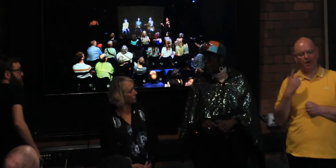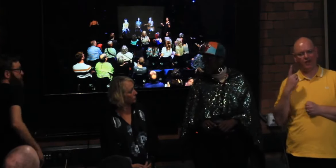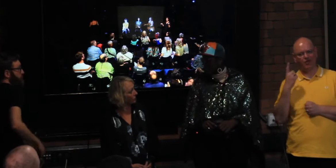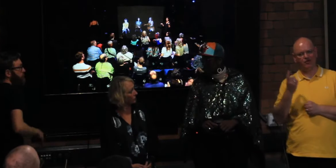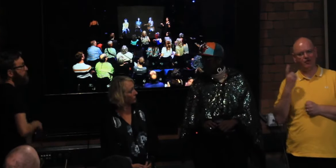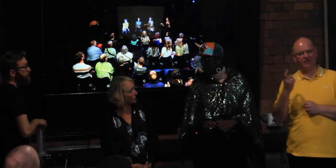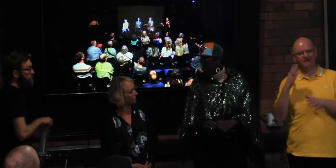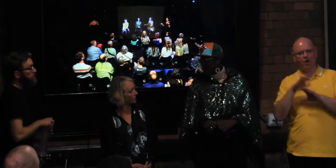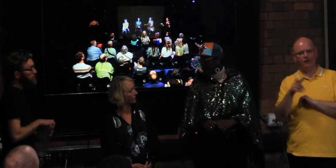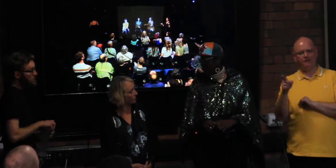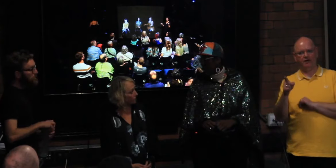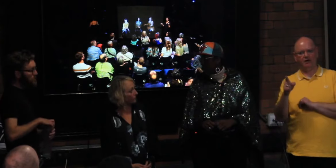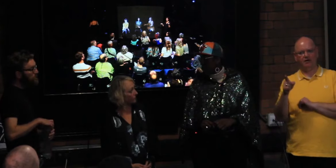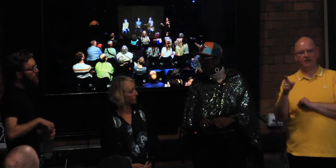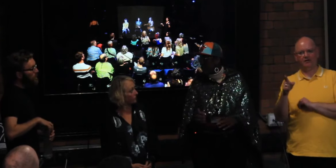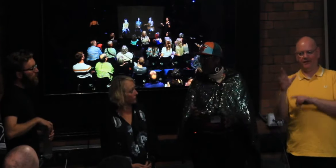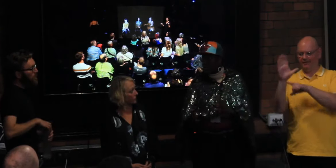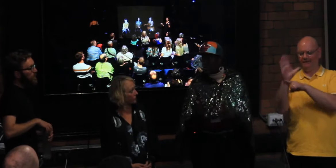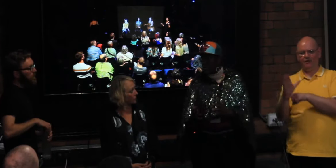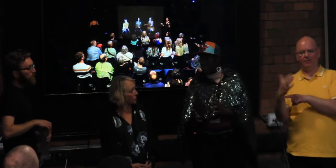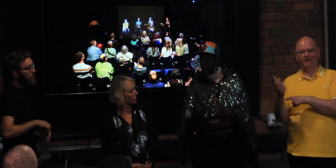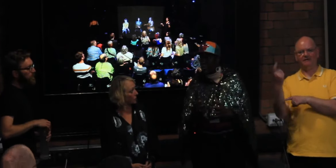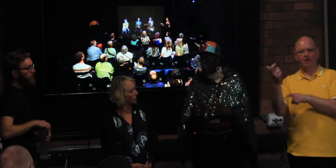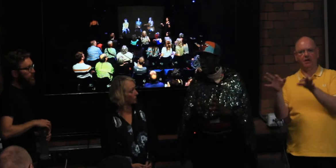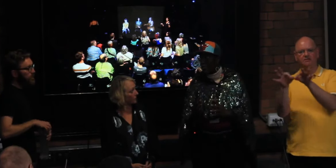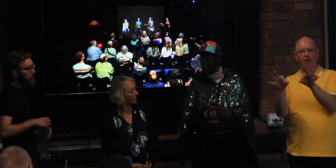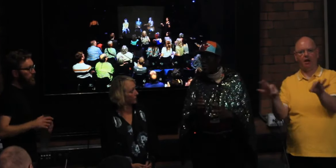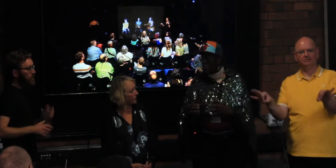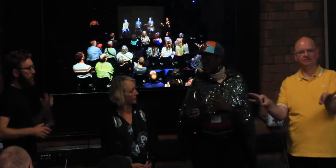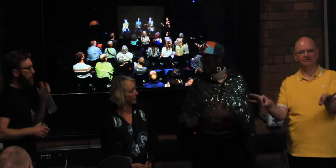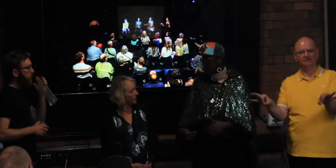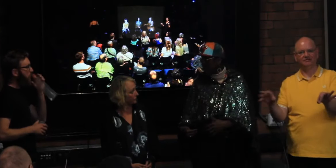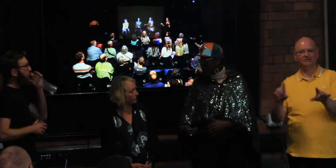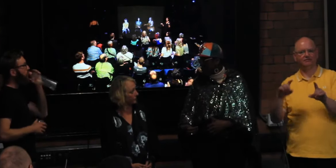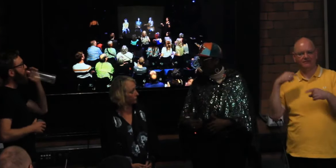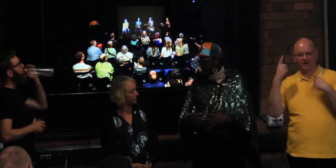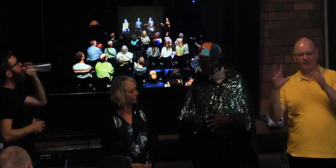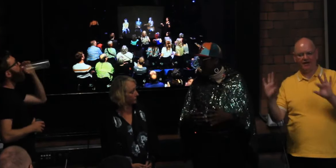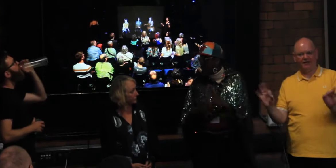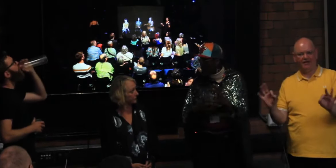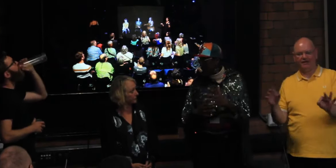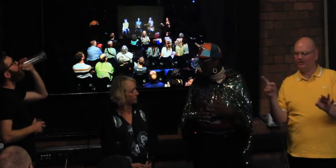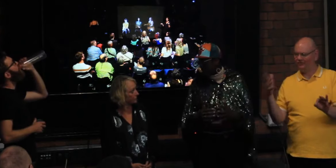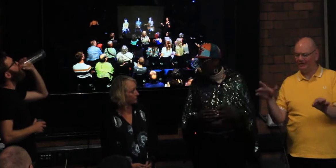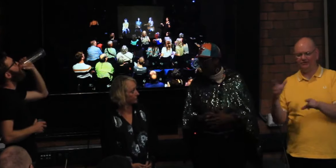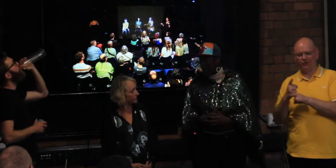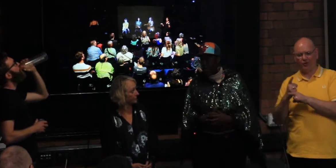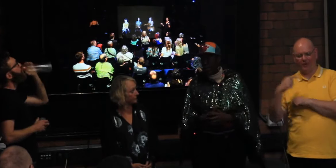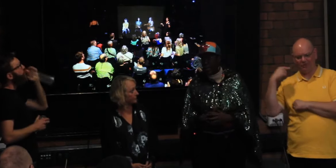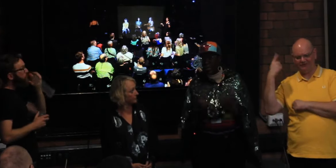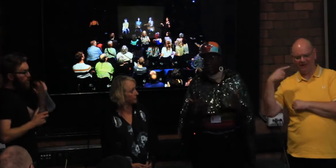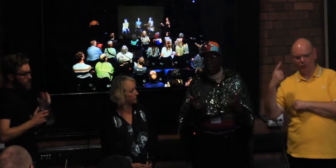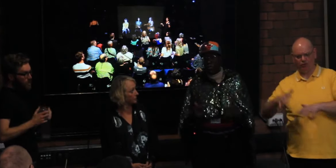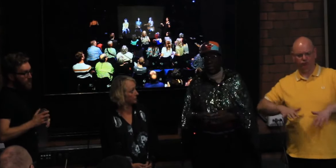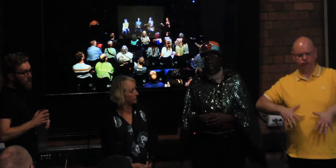role of silence in the piece, because especially when we talk about this being soundtracked as well as there